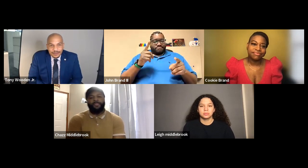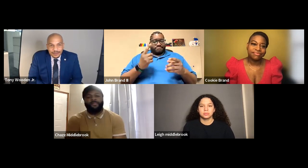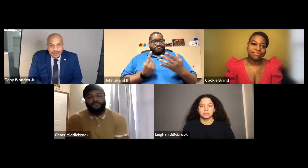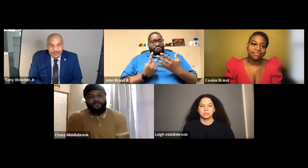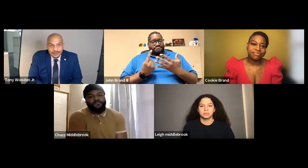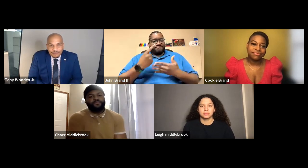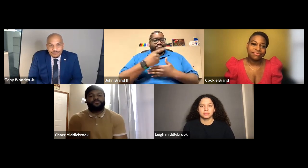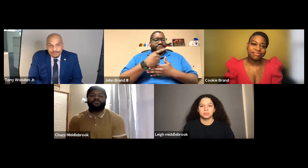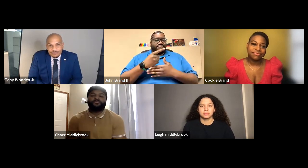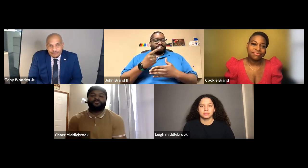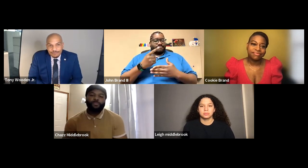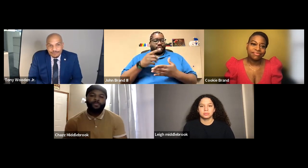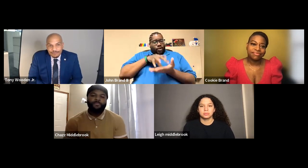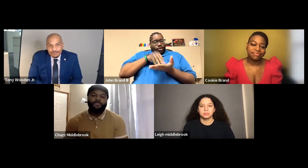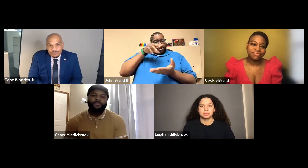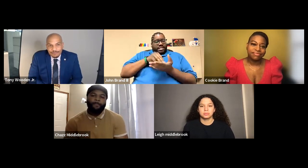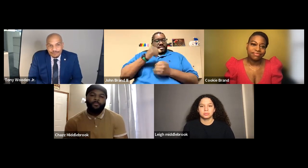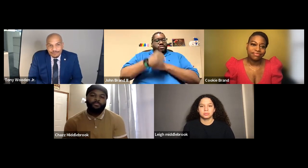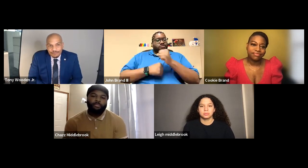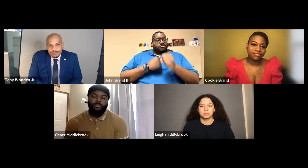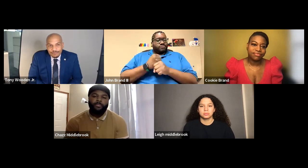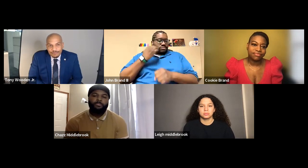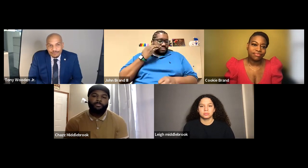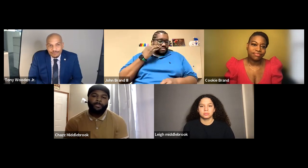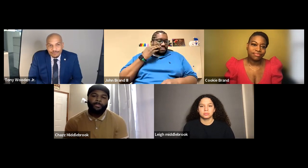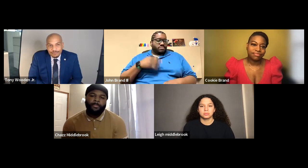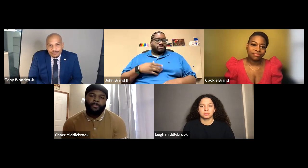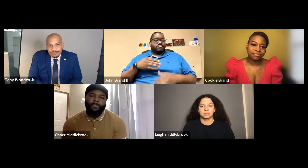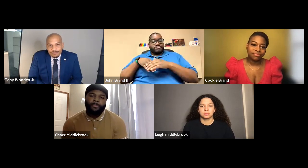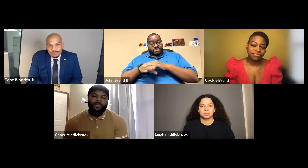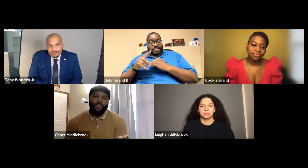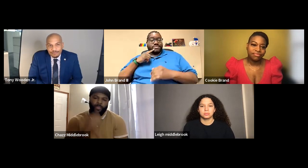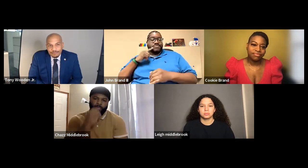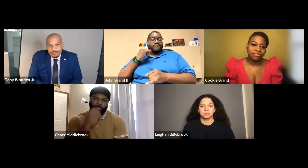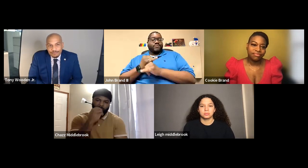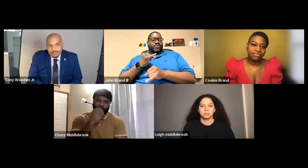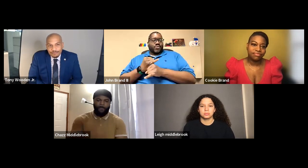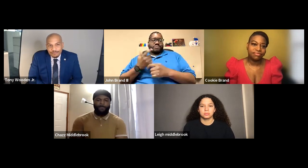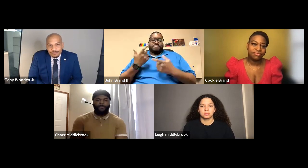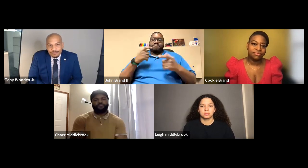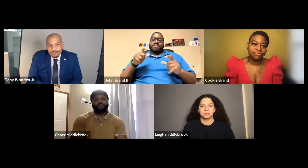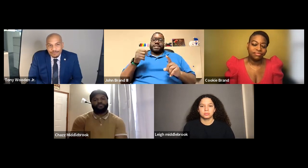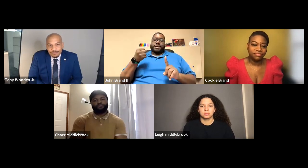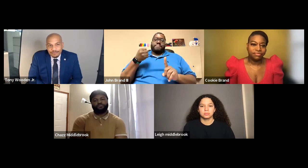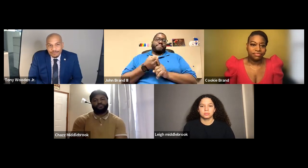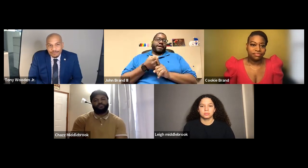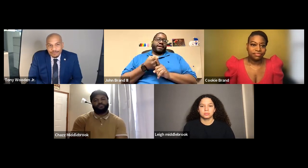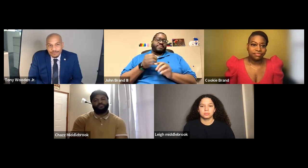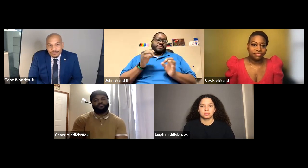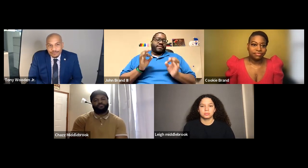that could support us during that time and could support us during the developmental years of our life. You